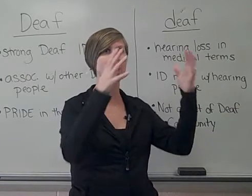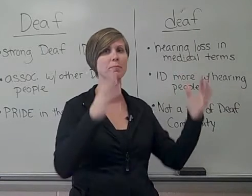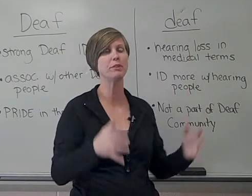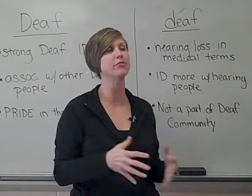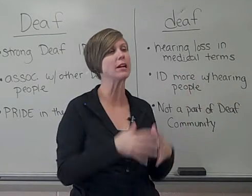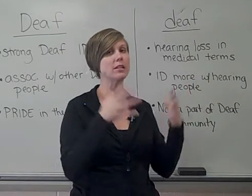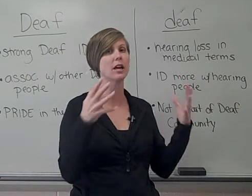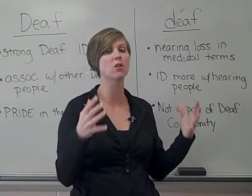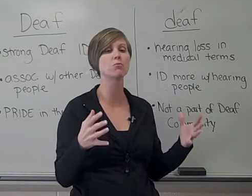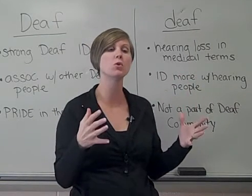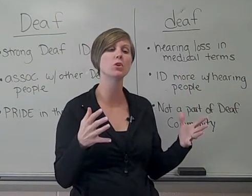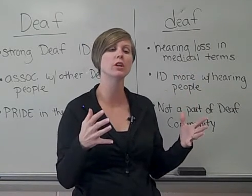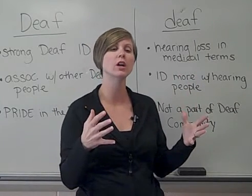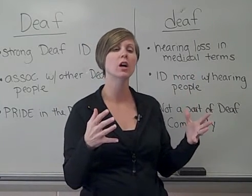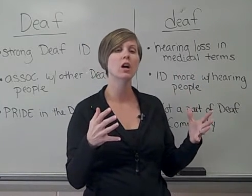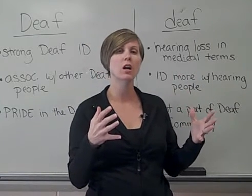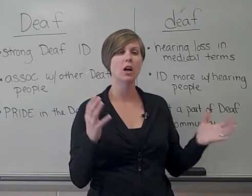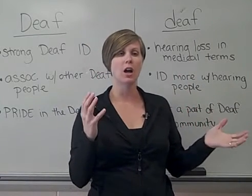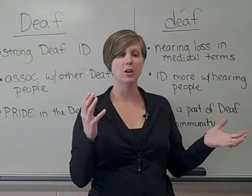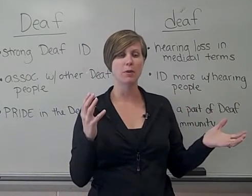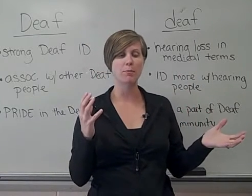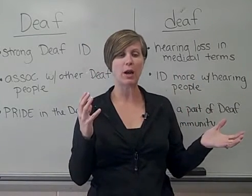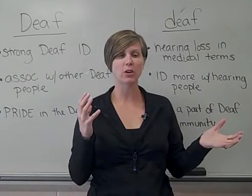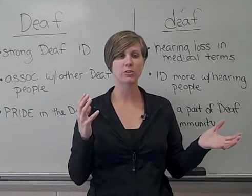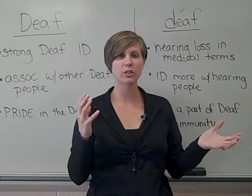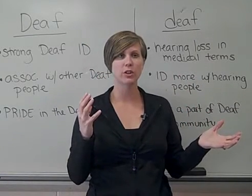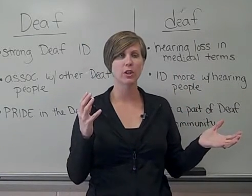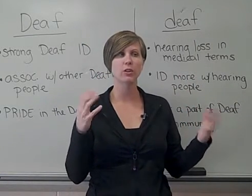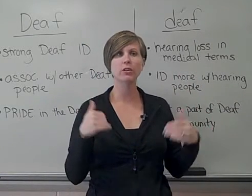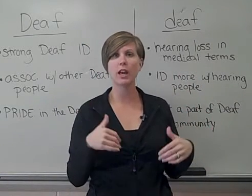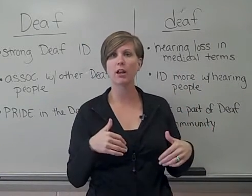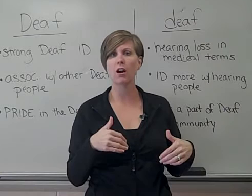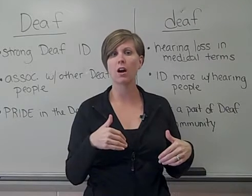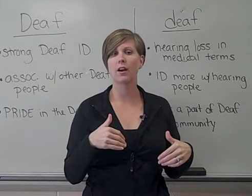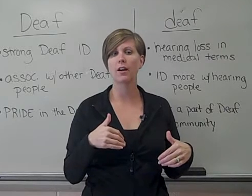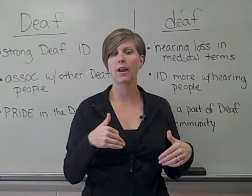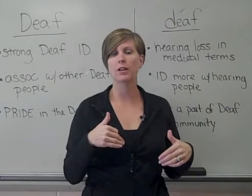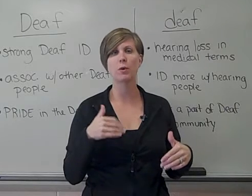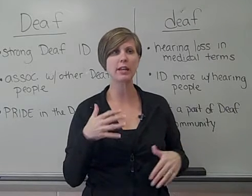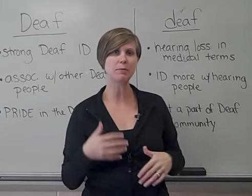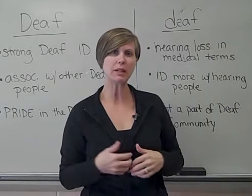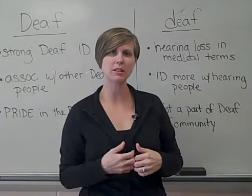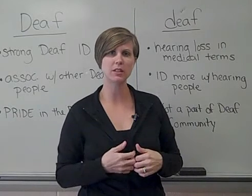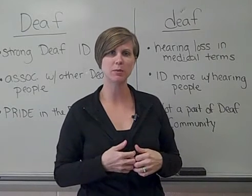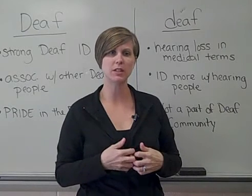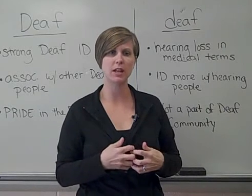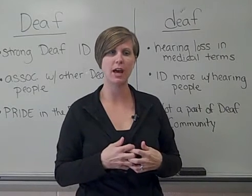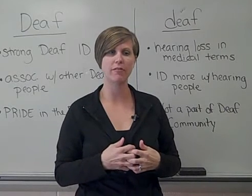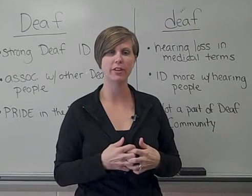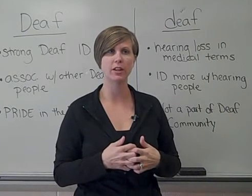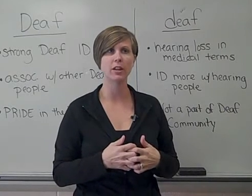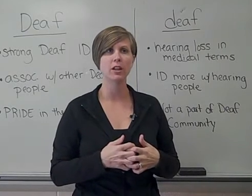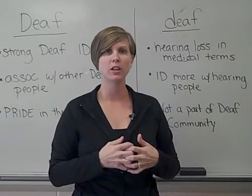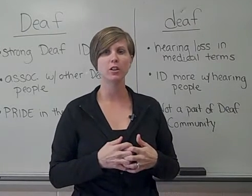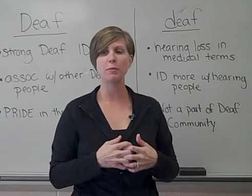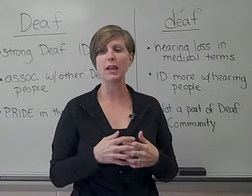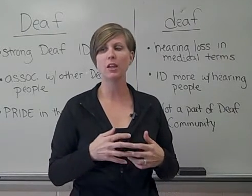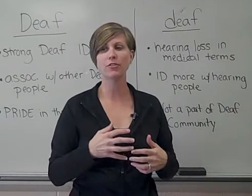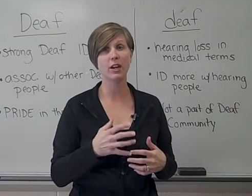growing up and finding out more about who they are and what it means to be deaf, and making